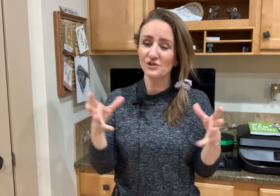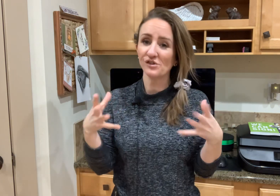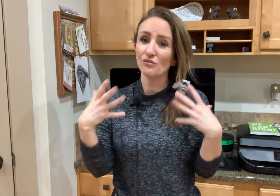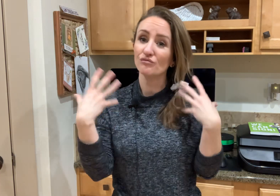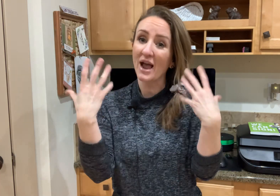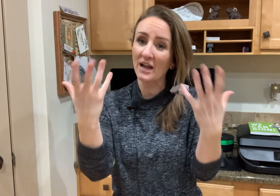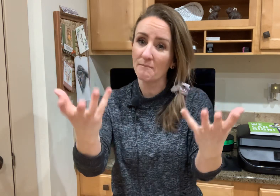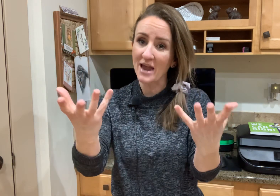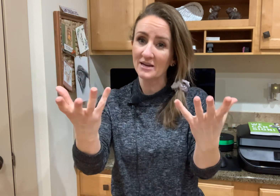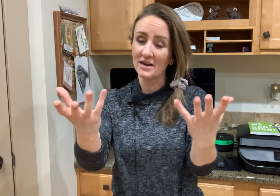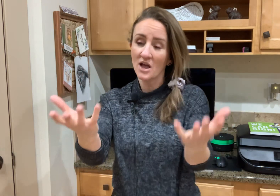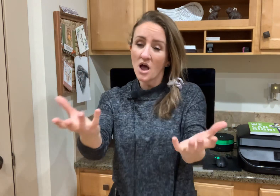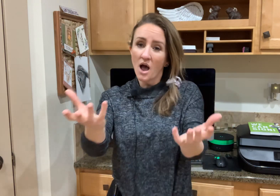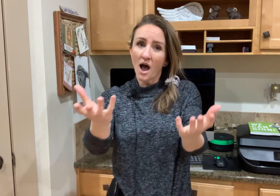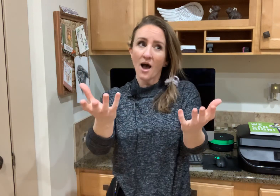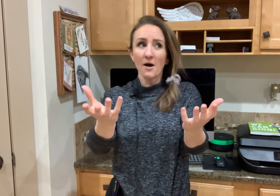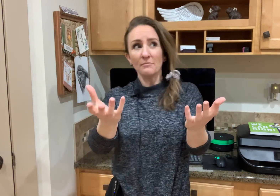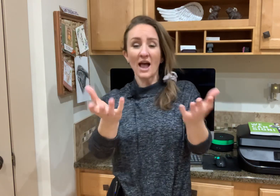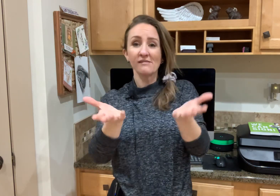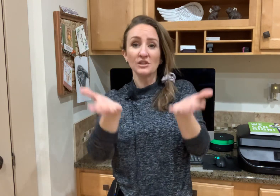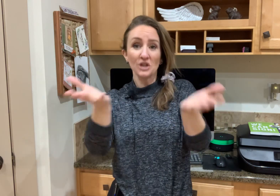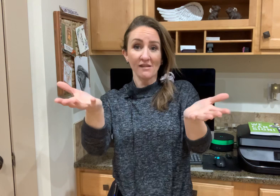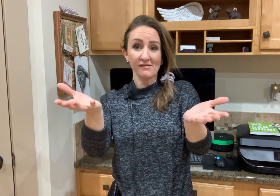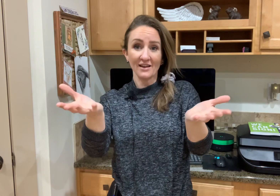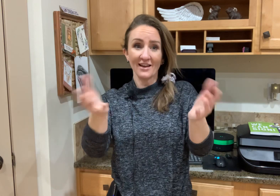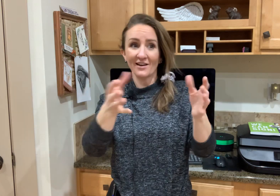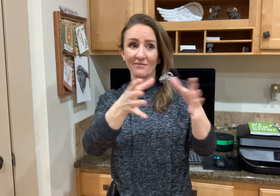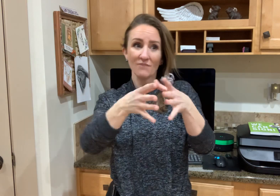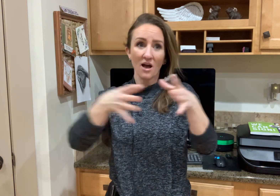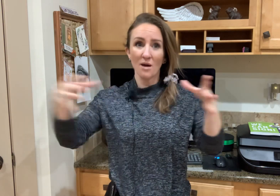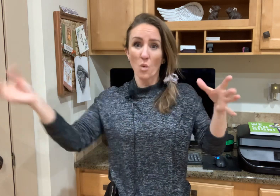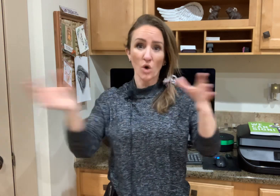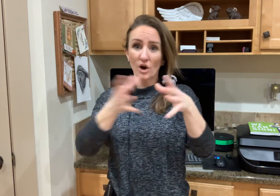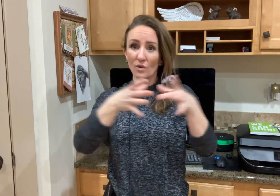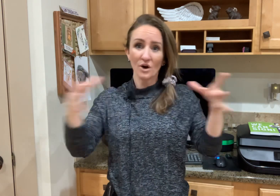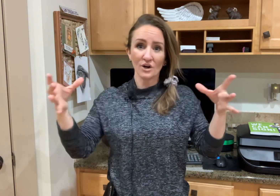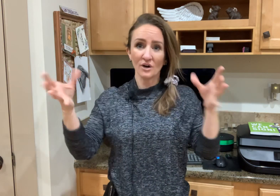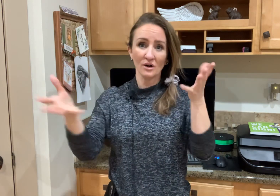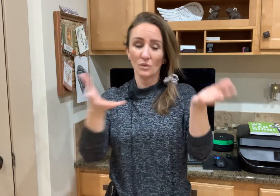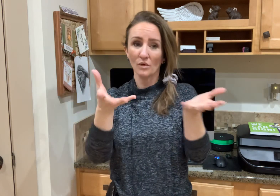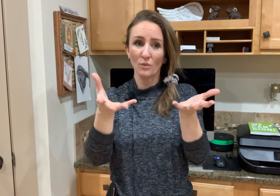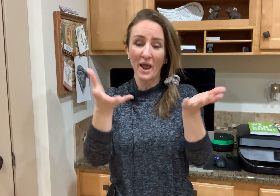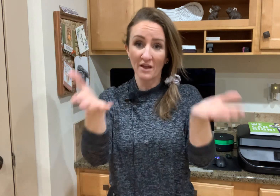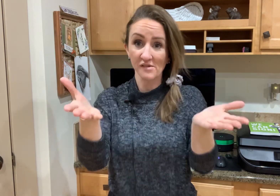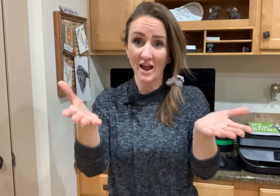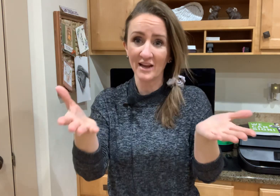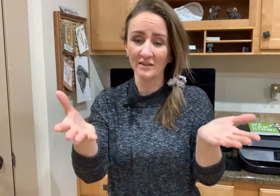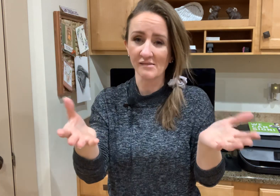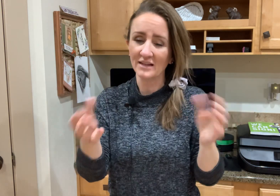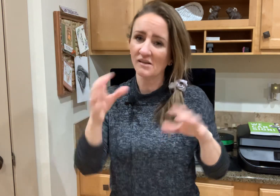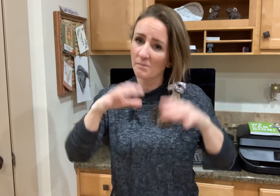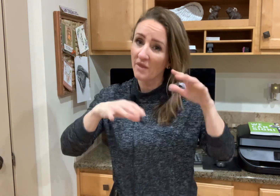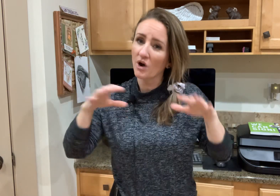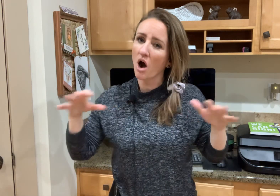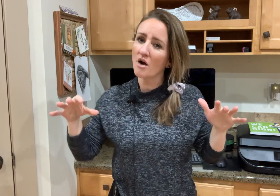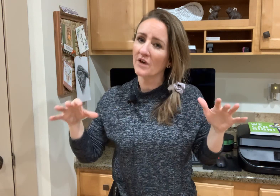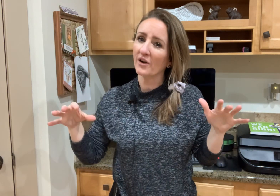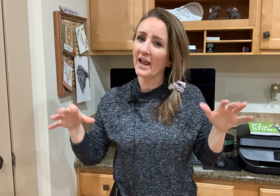a recommended, a suggested word order or way of signing the sentence, but there are variations.